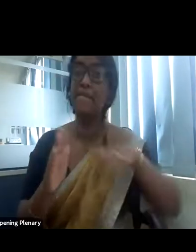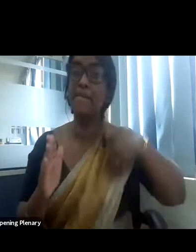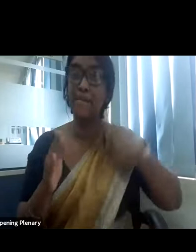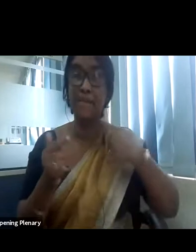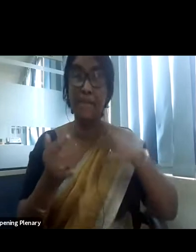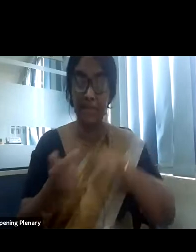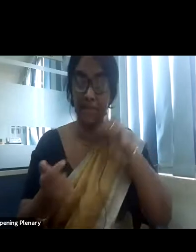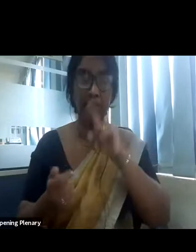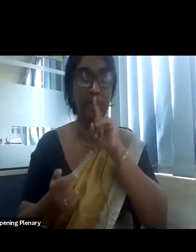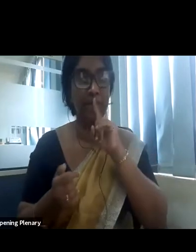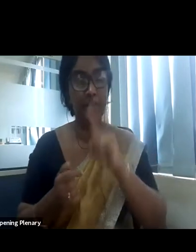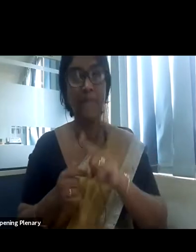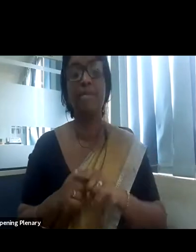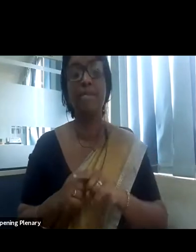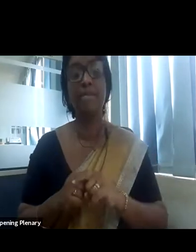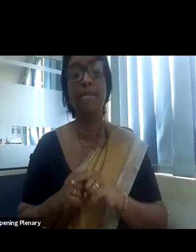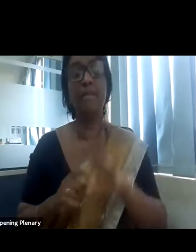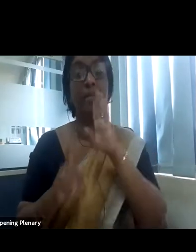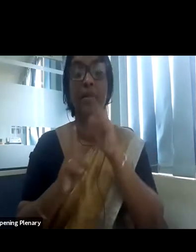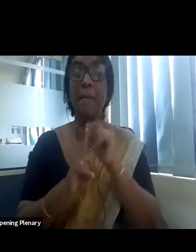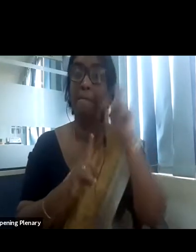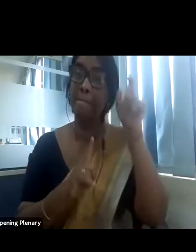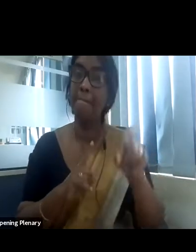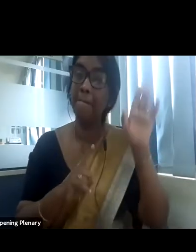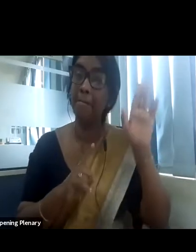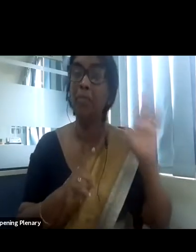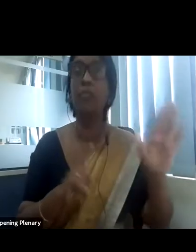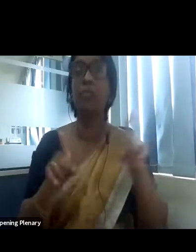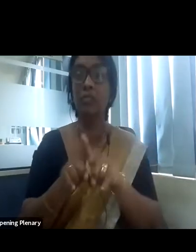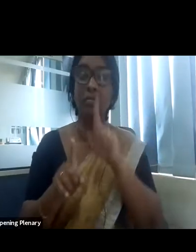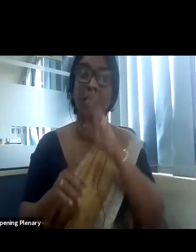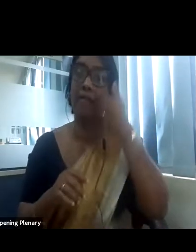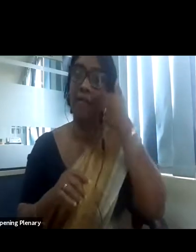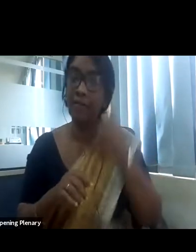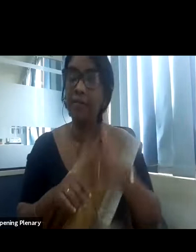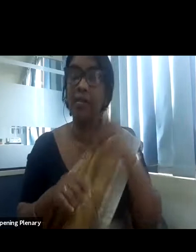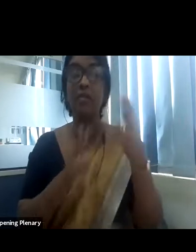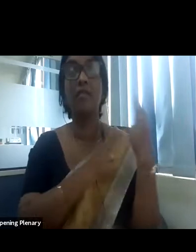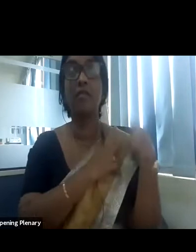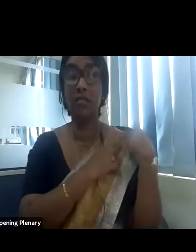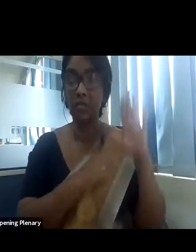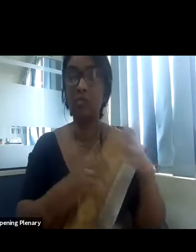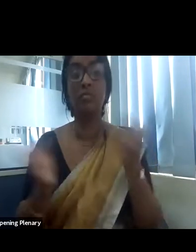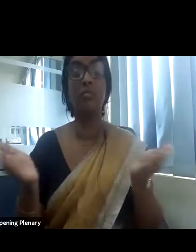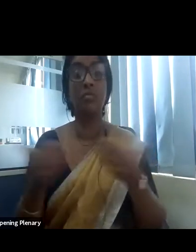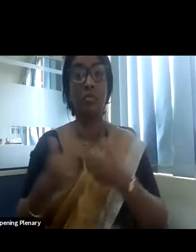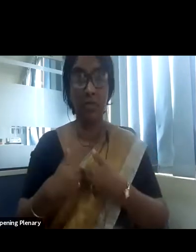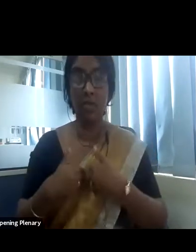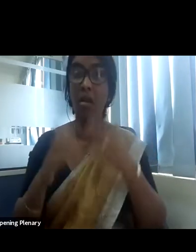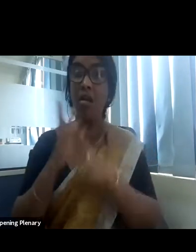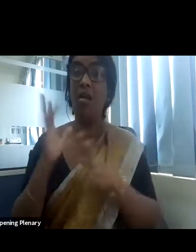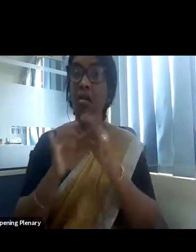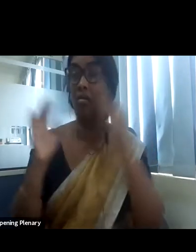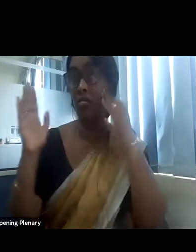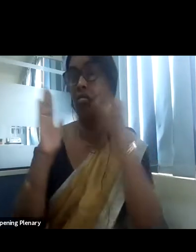sector leaders, you have a great responsibilities. Our goals are clear. Build a sustainable, net